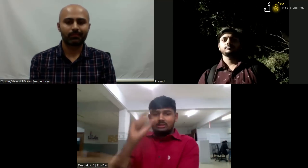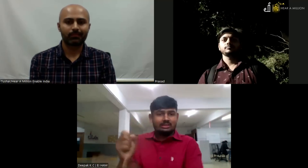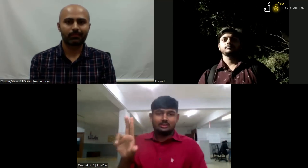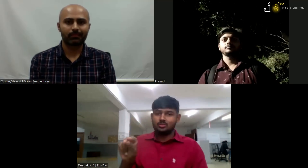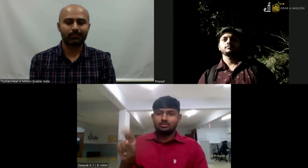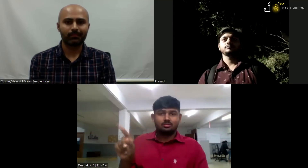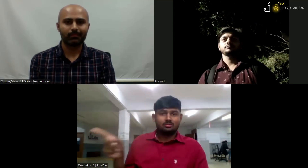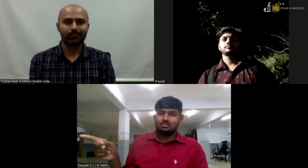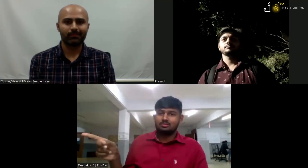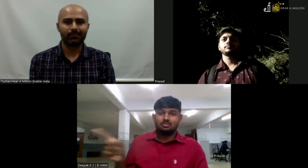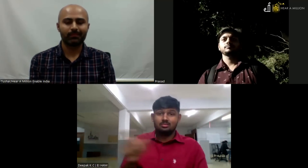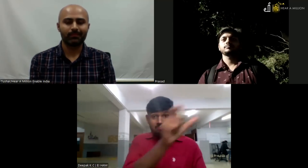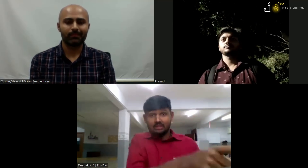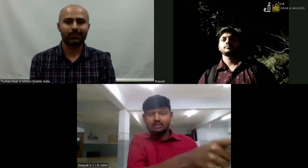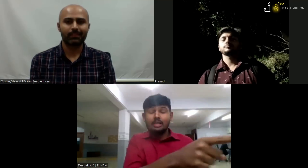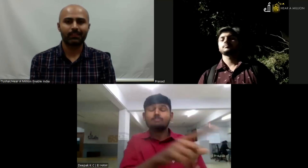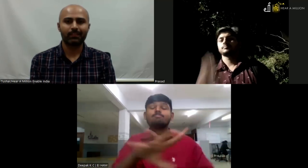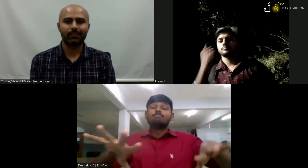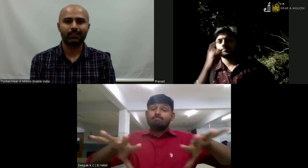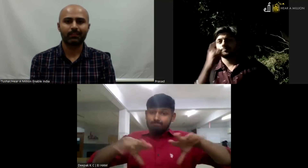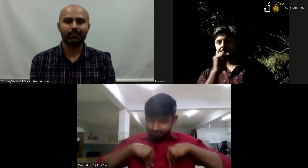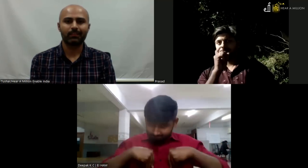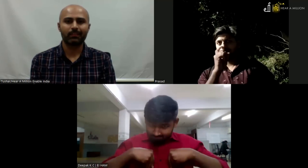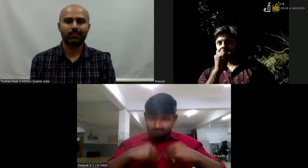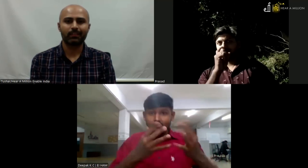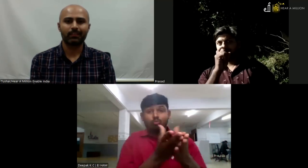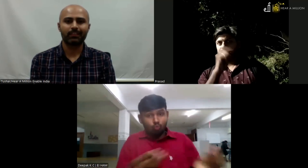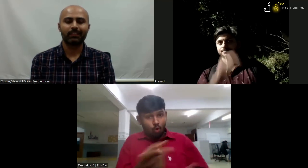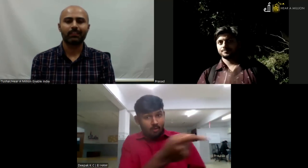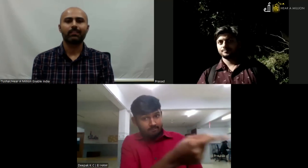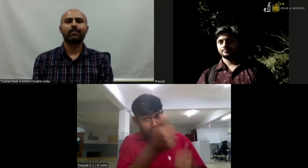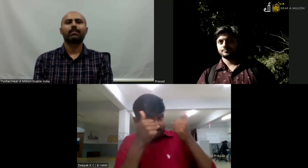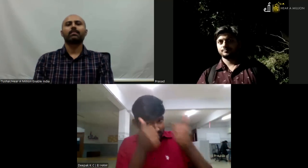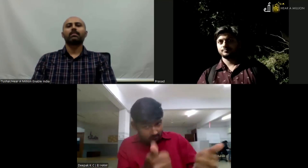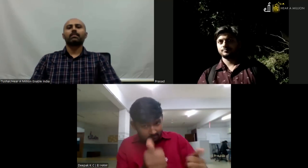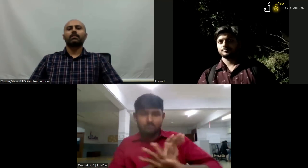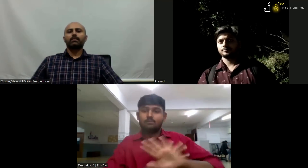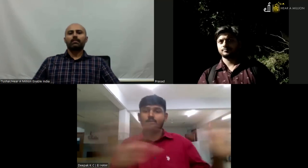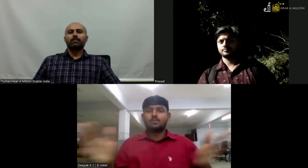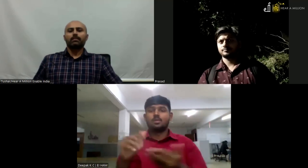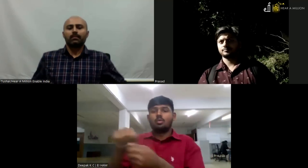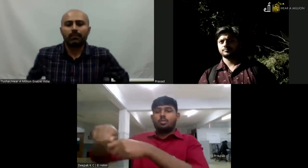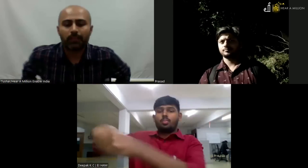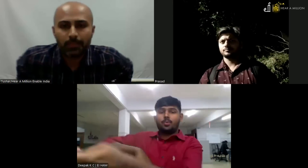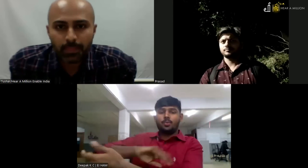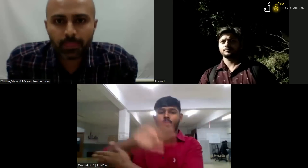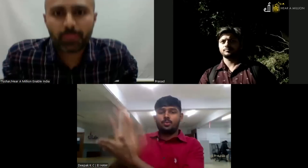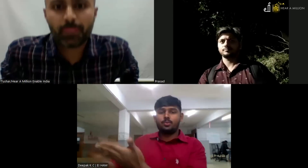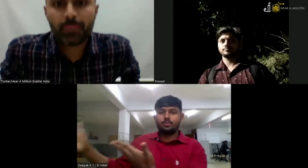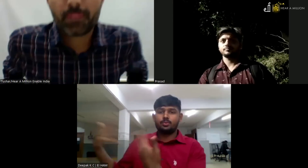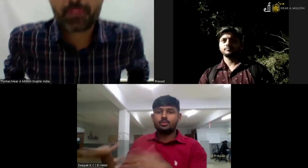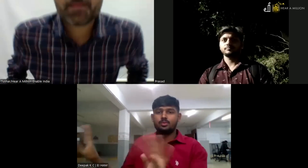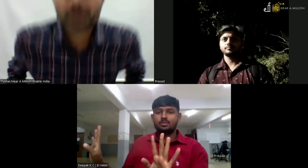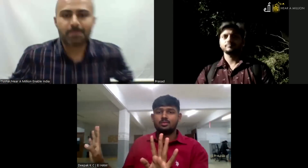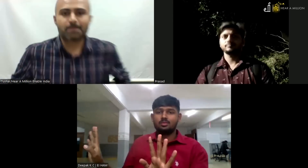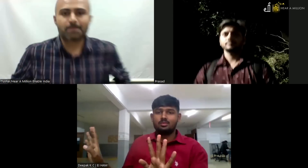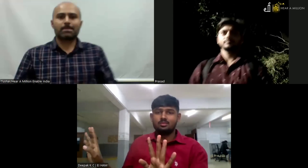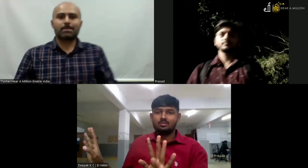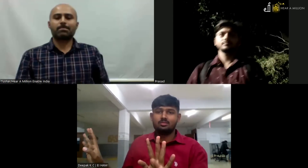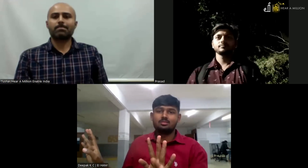I accidentally crashed into. It's the person who decides, not the police. If the person wants to fight a case, or the person wants